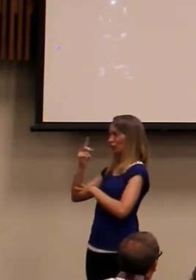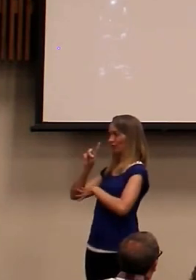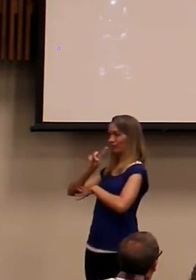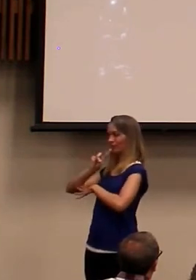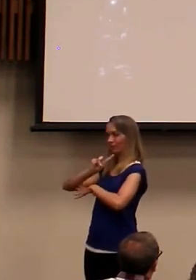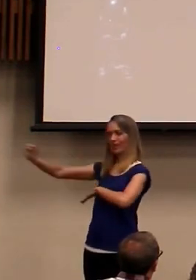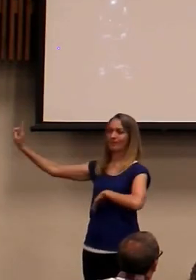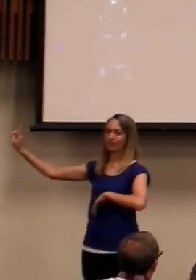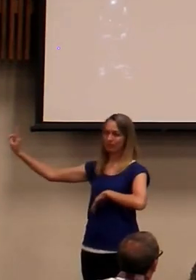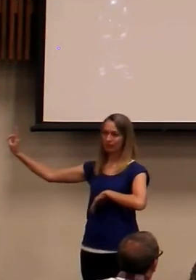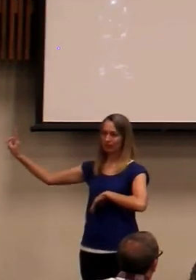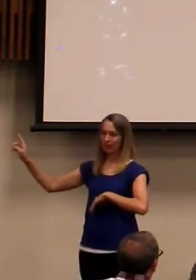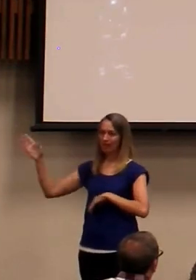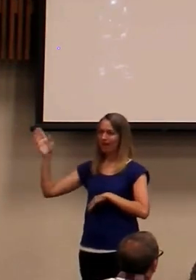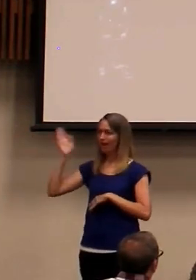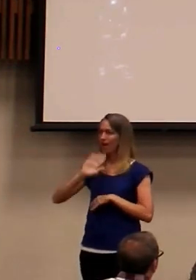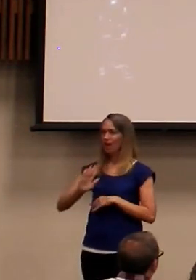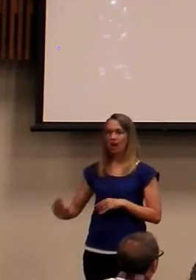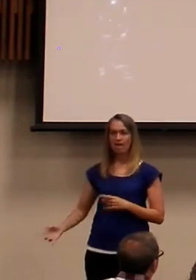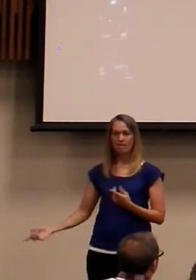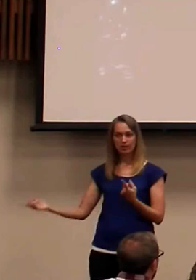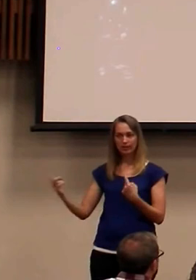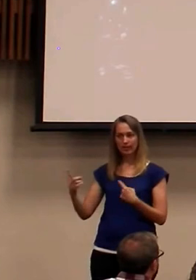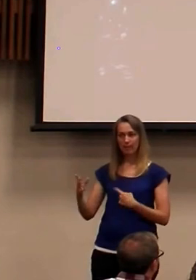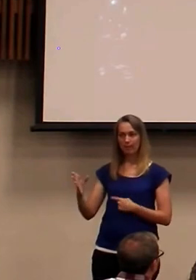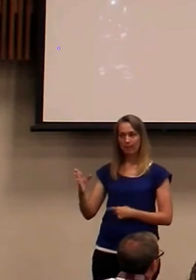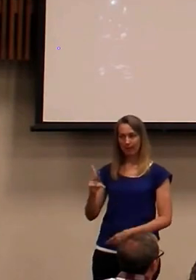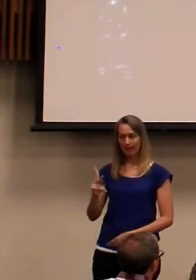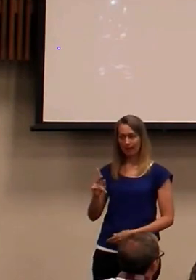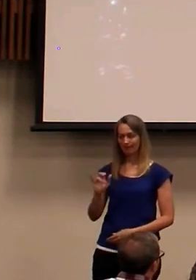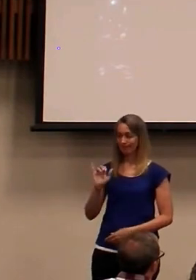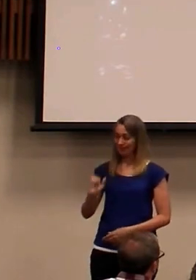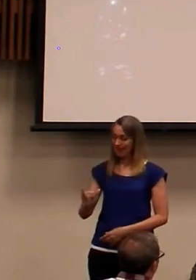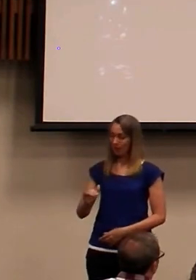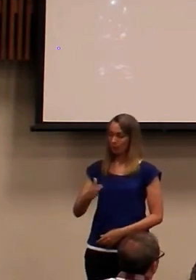back. That was my best day.